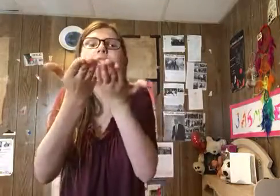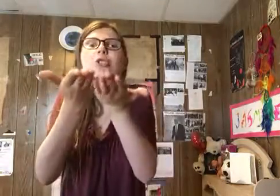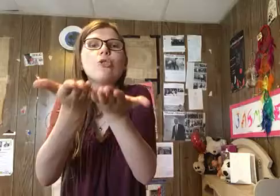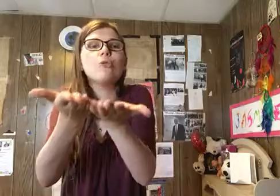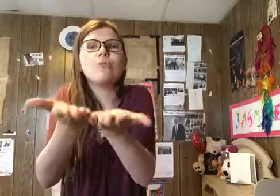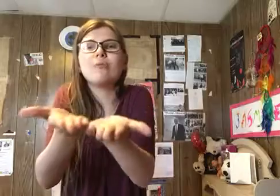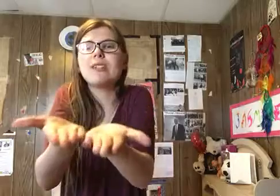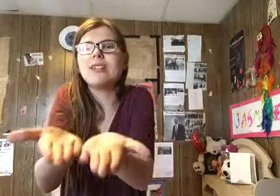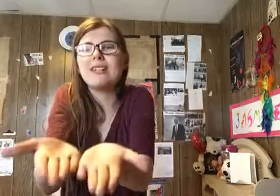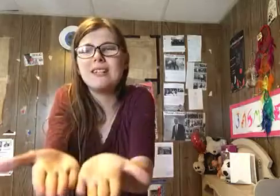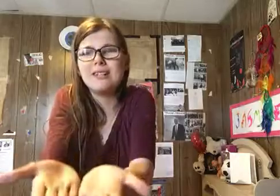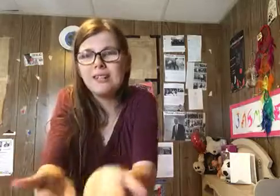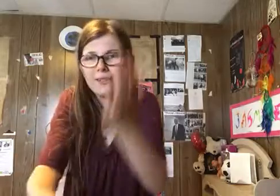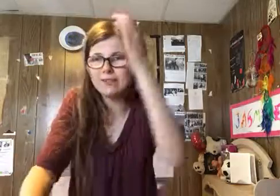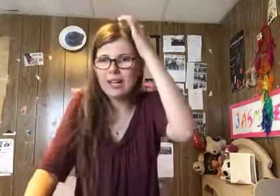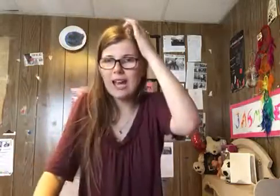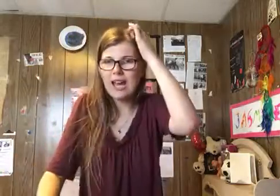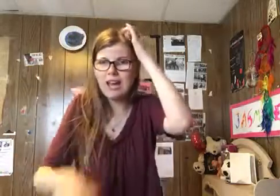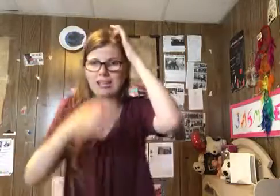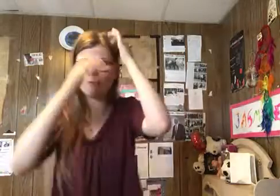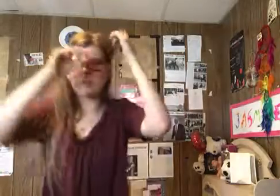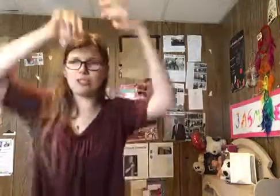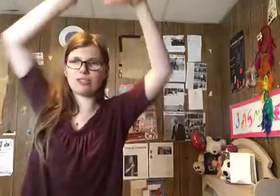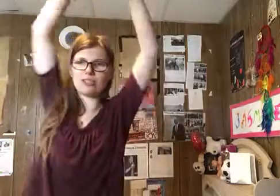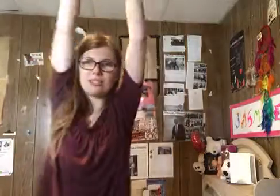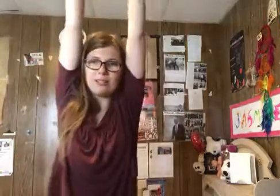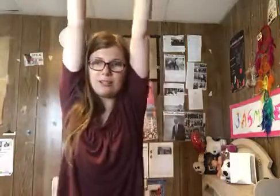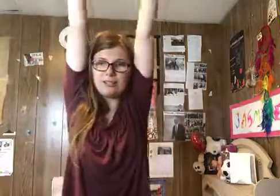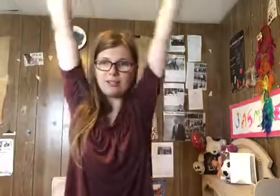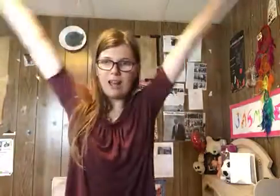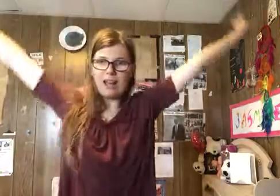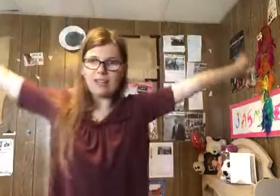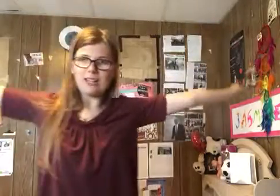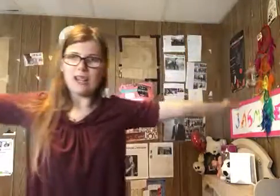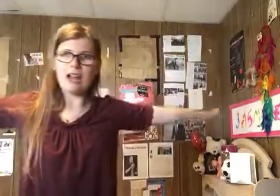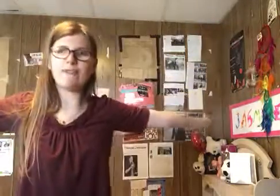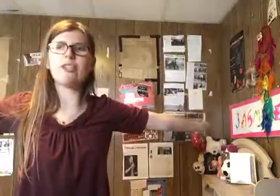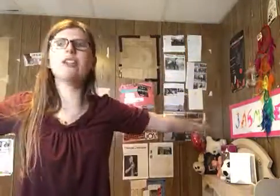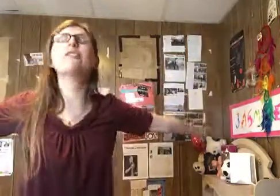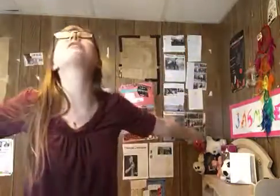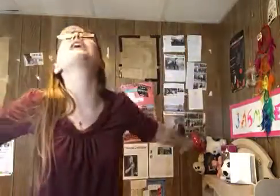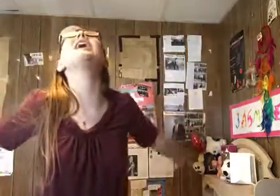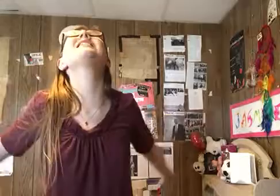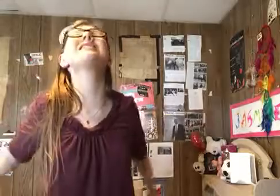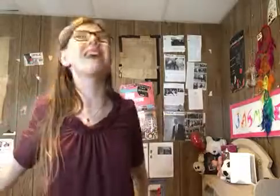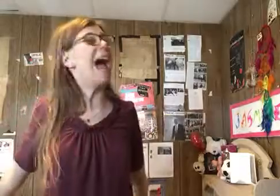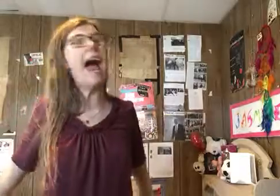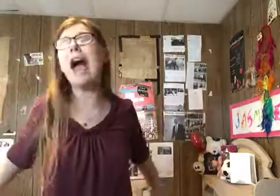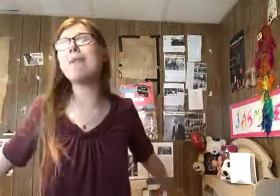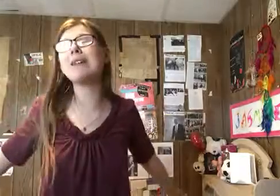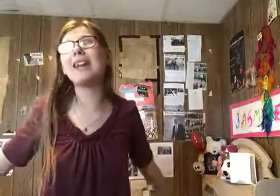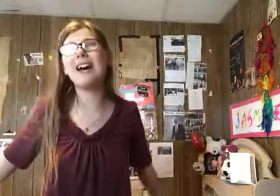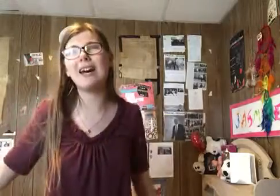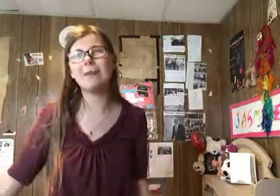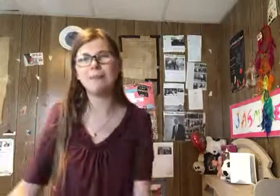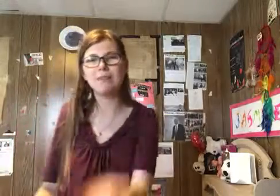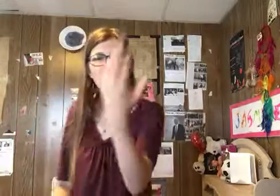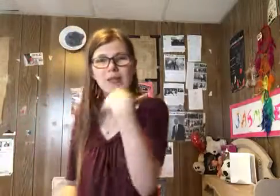you breathe, I can reach the sky. I feel that I'm alive. And